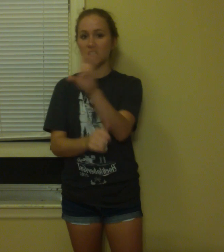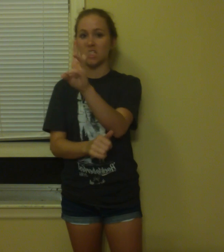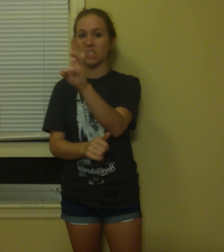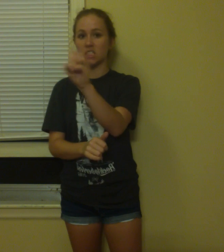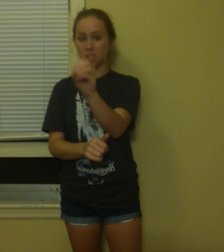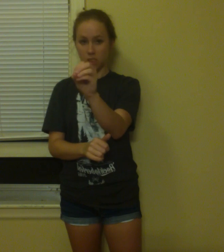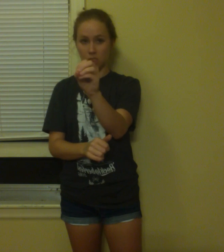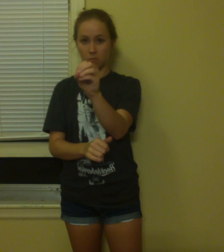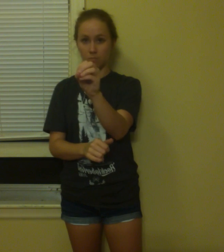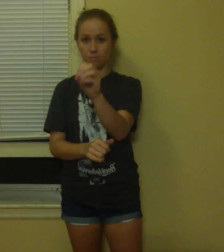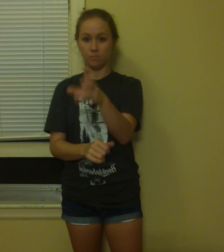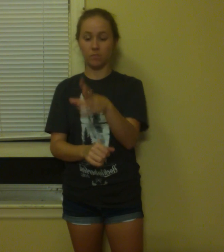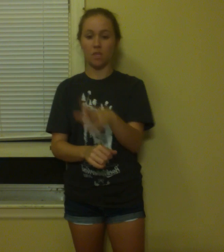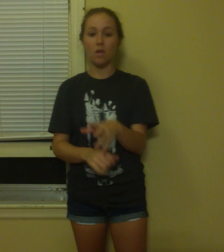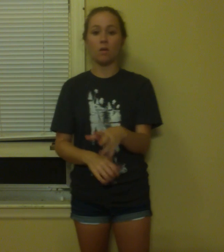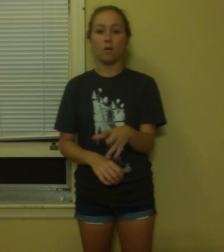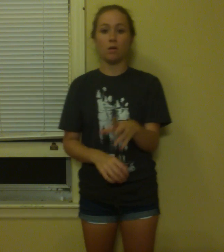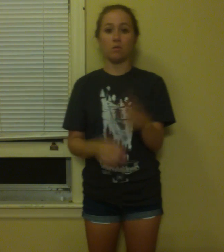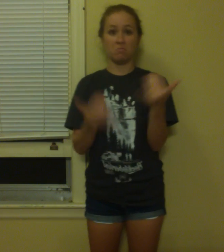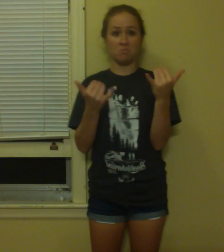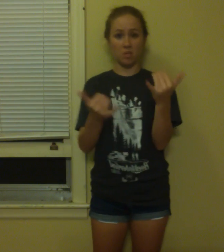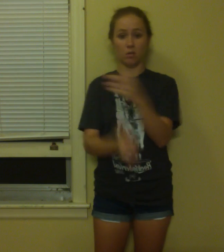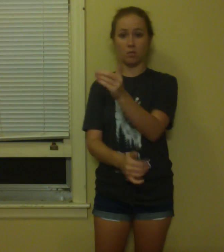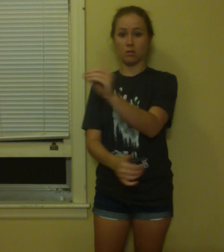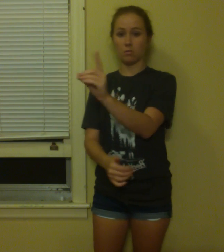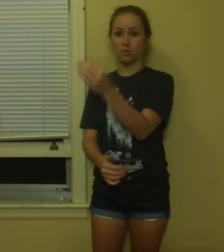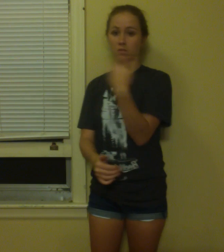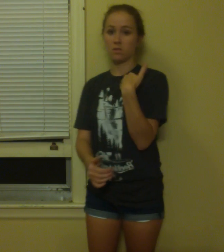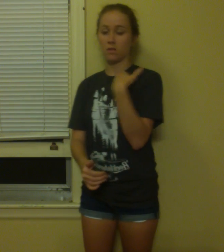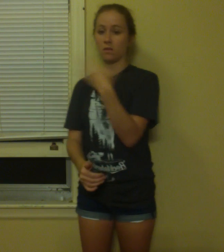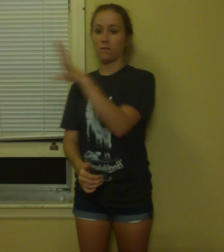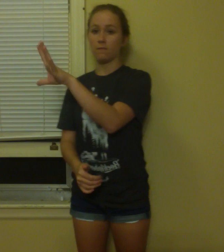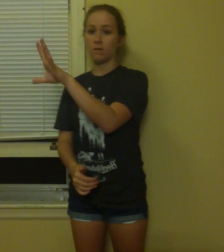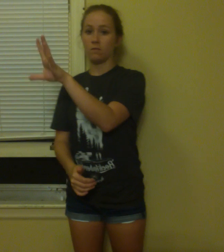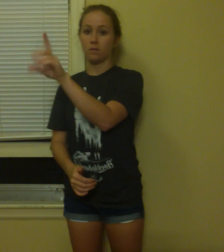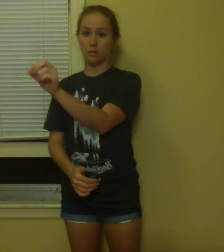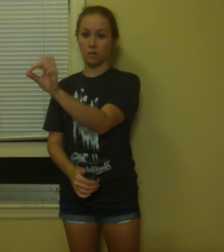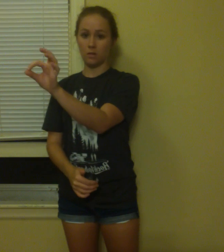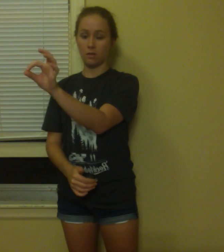votes, the Republicans have 41. So, can the Democrats stop a Republican filibuster?